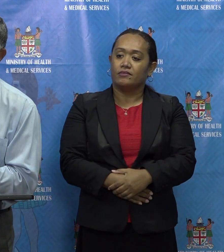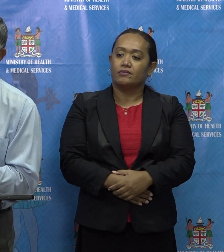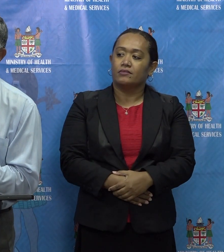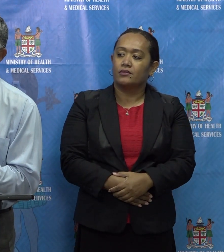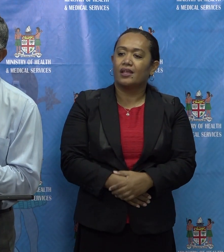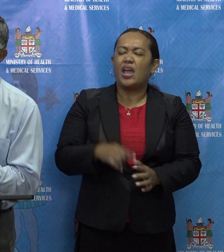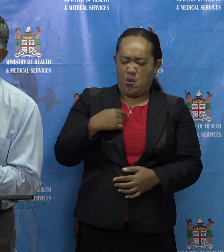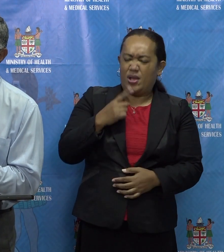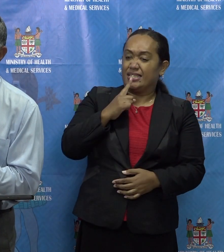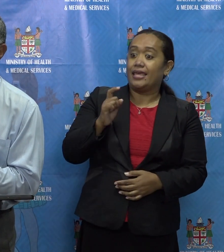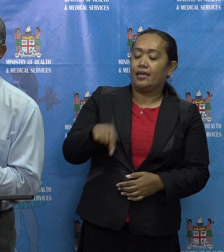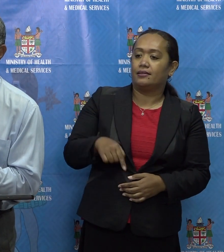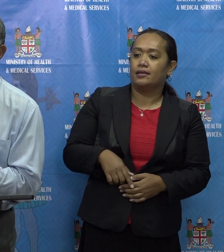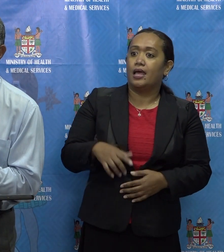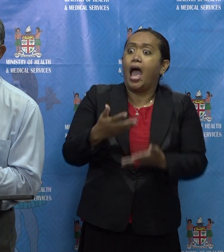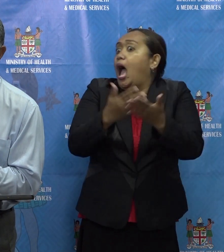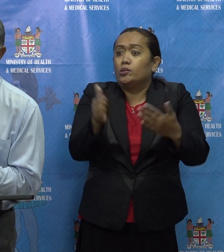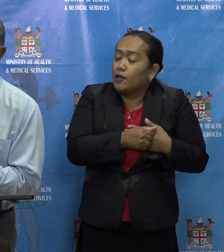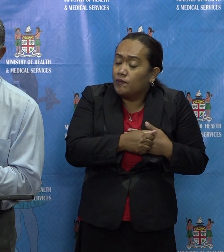I'll just say this. How safe?